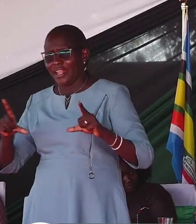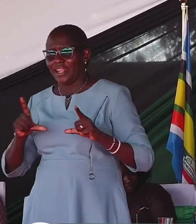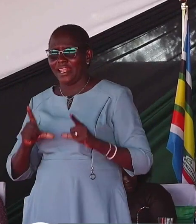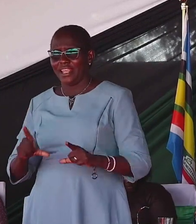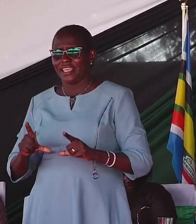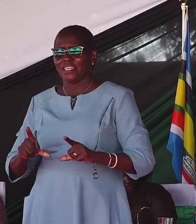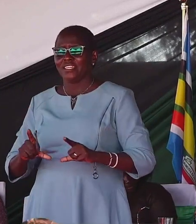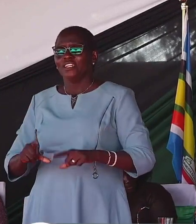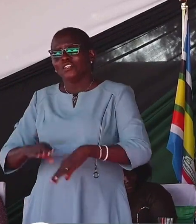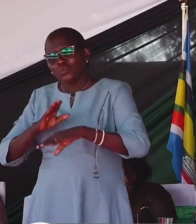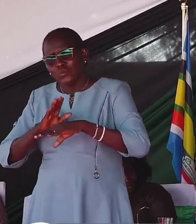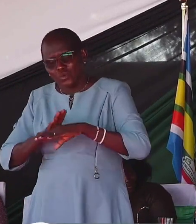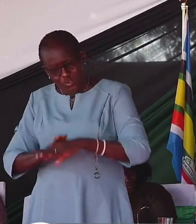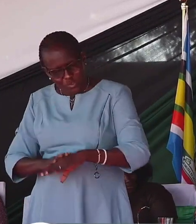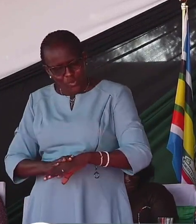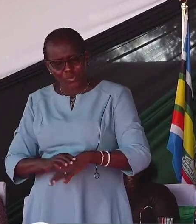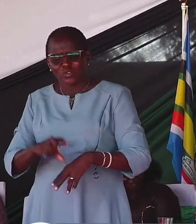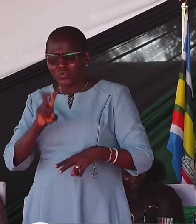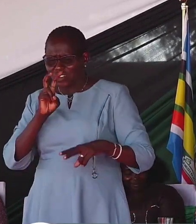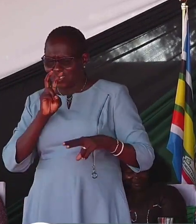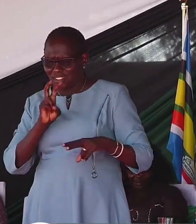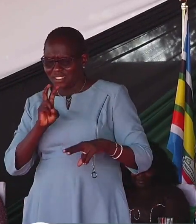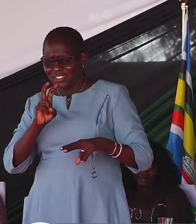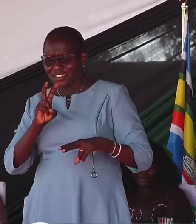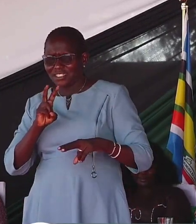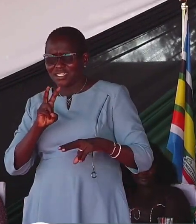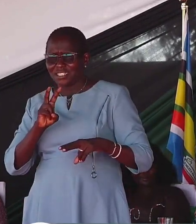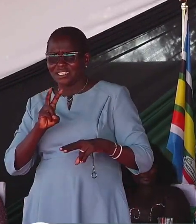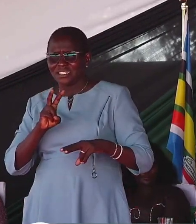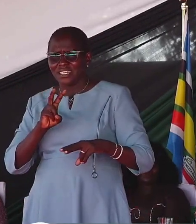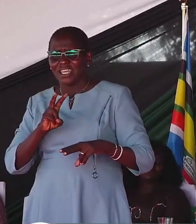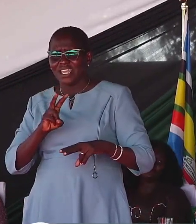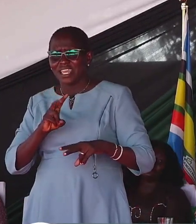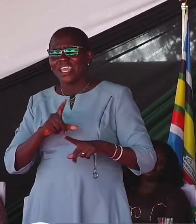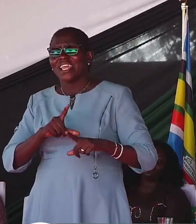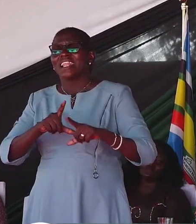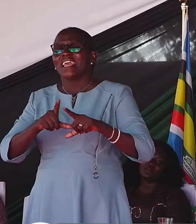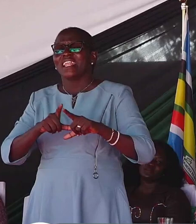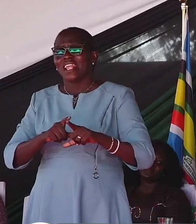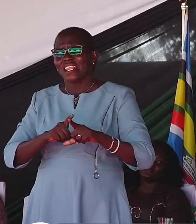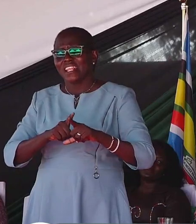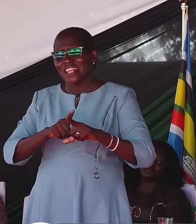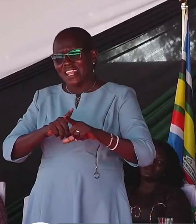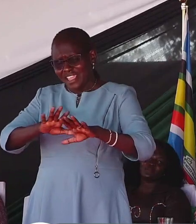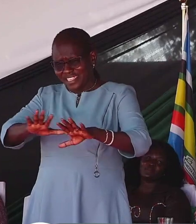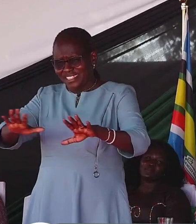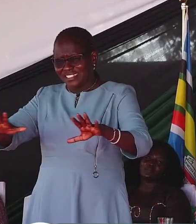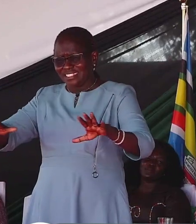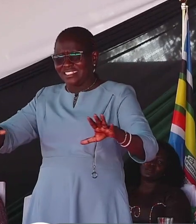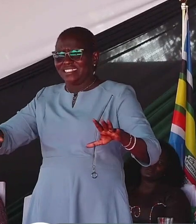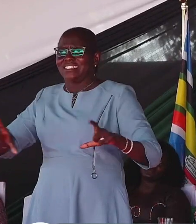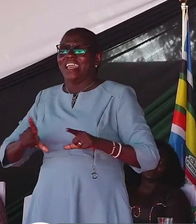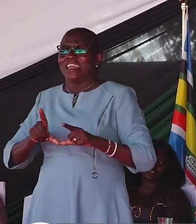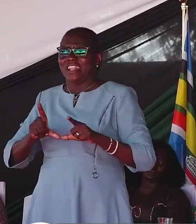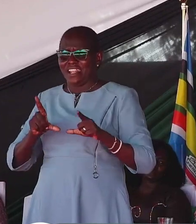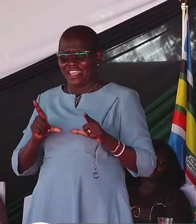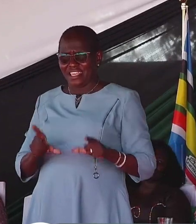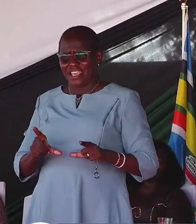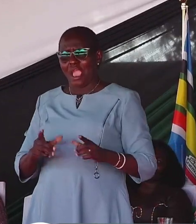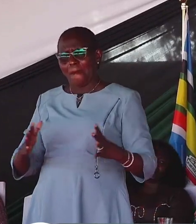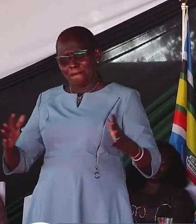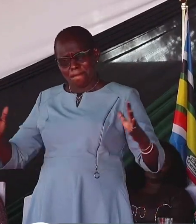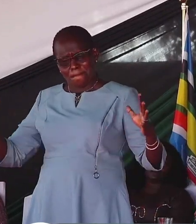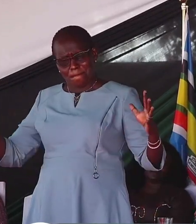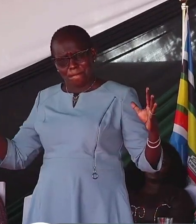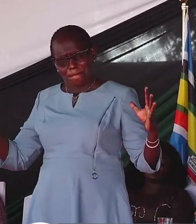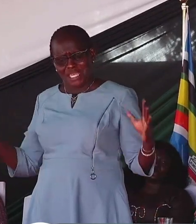good really being in one of the largest lakes in Turkana. You see, Lake Victoria is